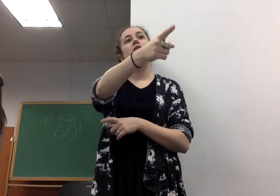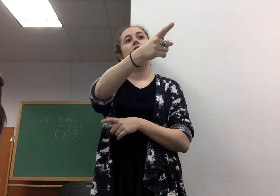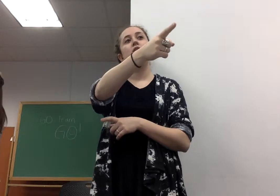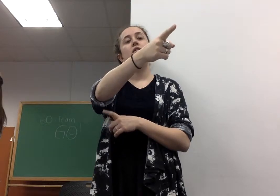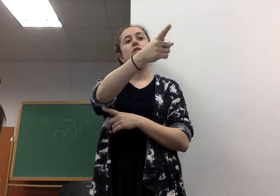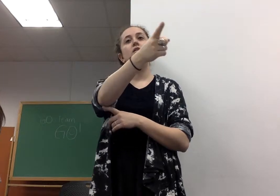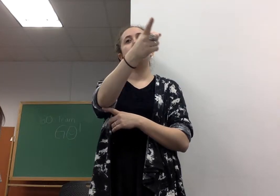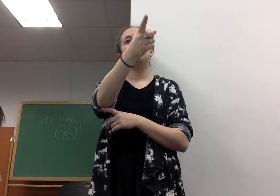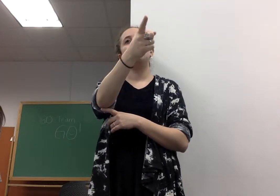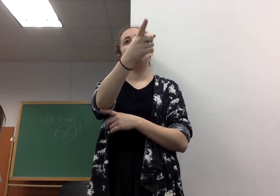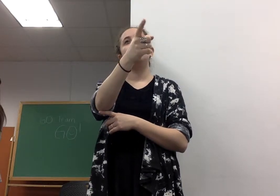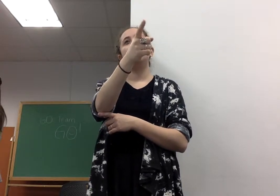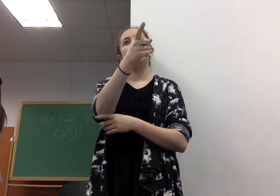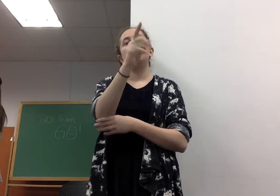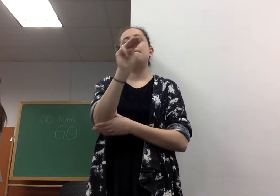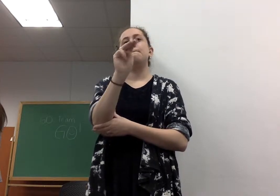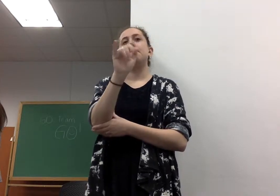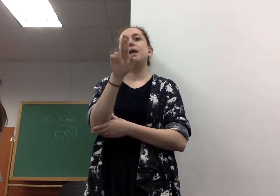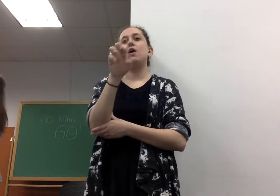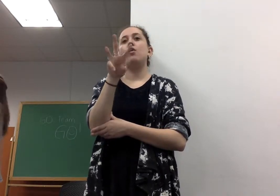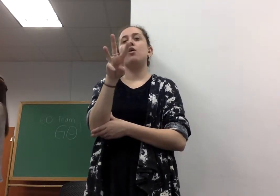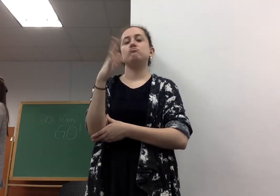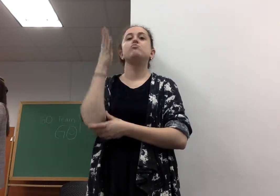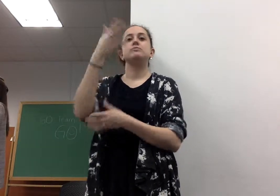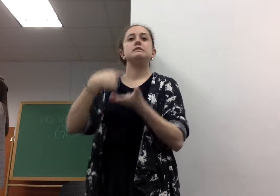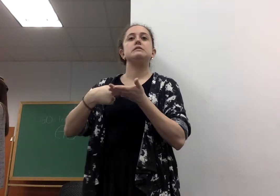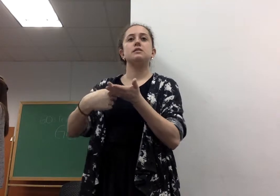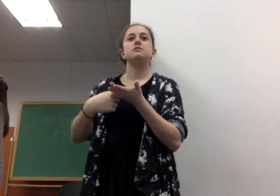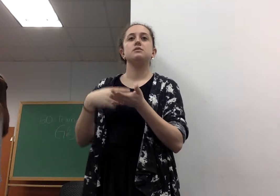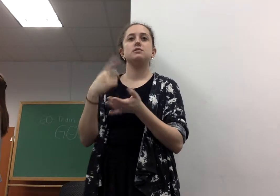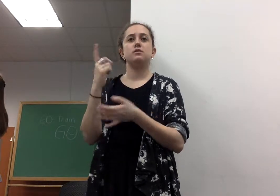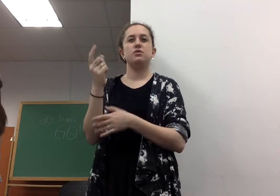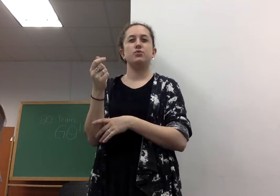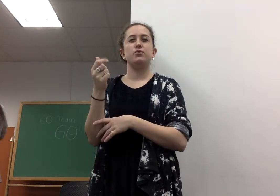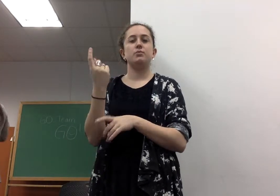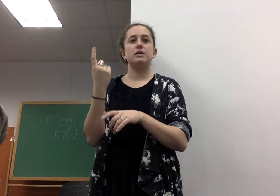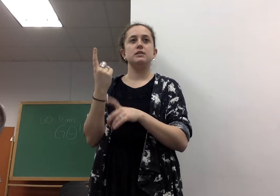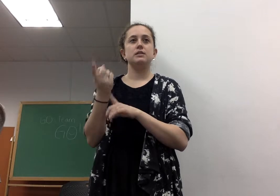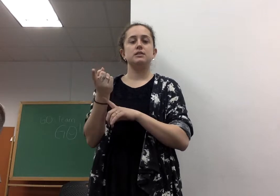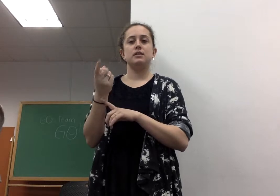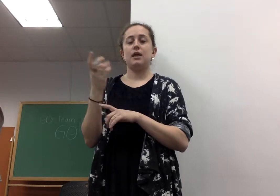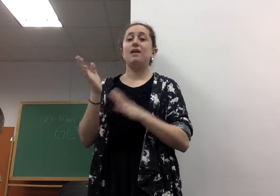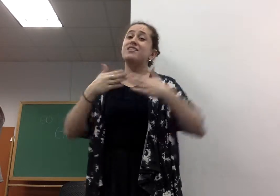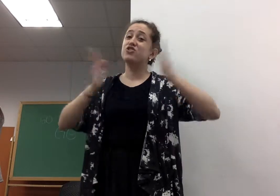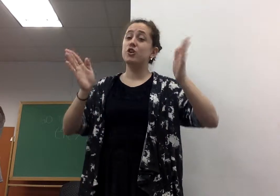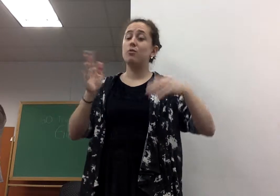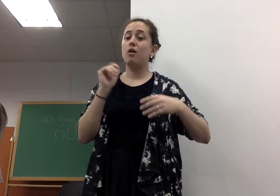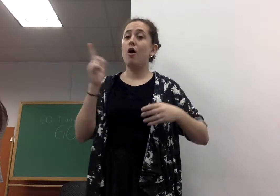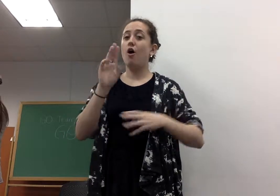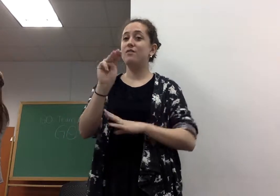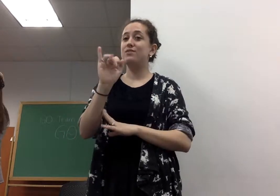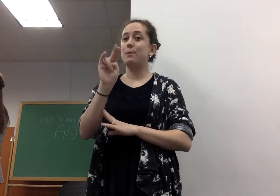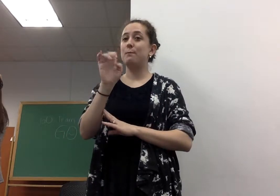We'll talk about that in a minute. Hold that thought. Anybody else? I think in general, the ballpark idea would be all those minerals that we talked about.